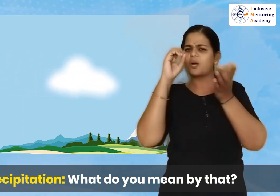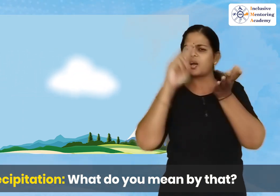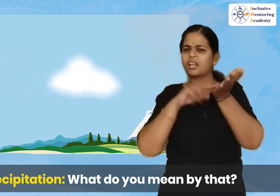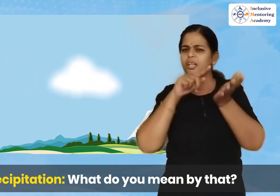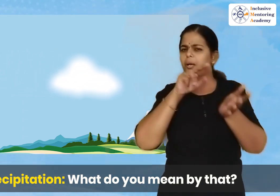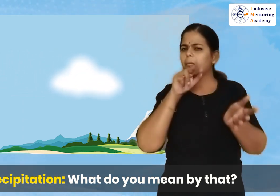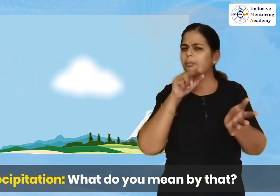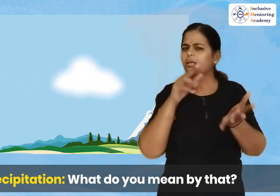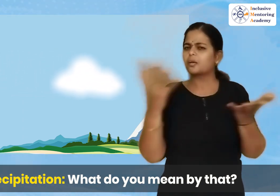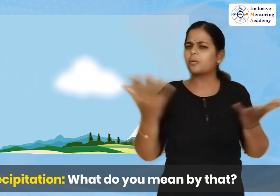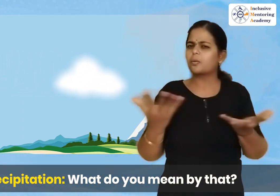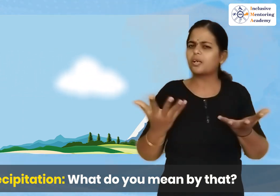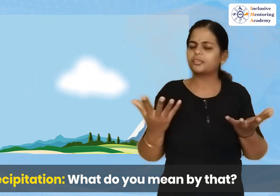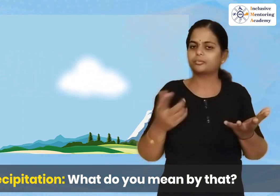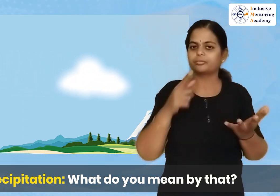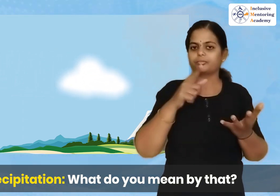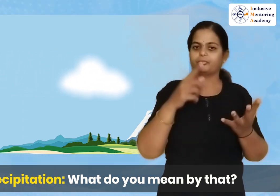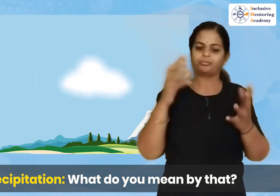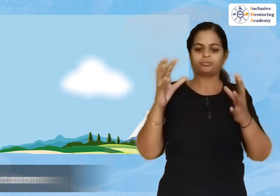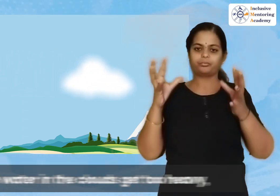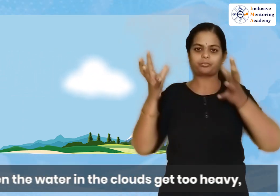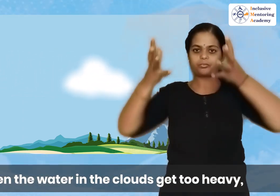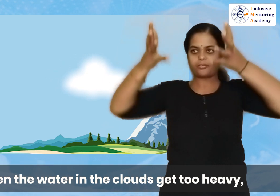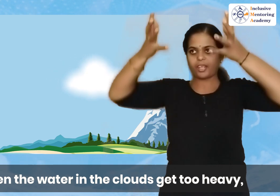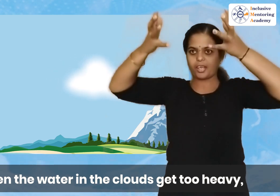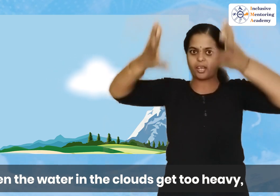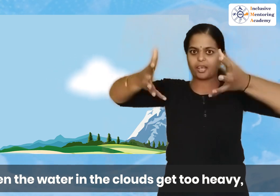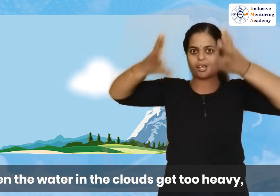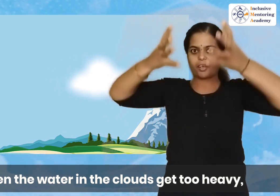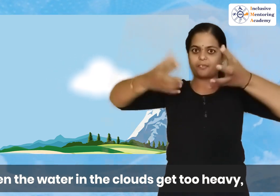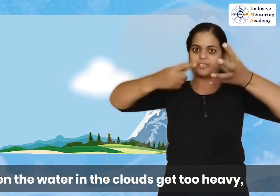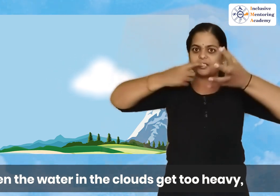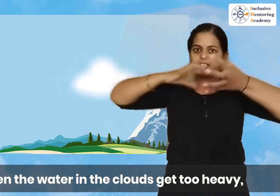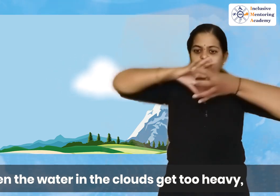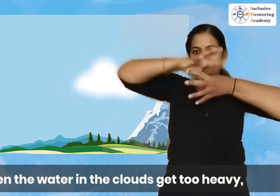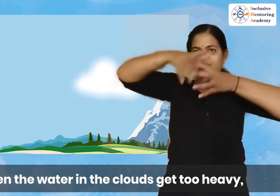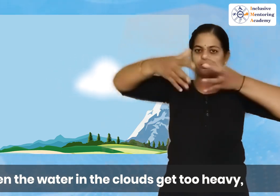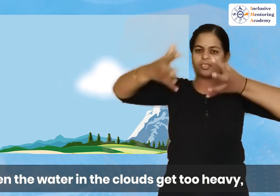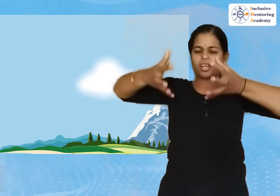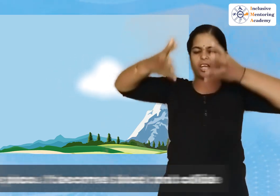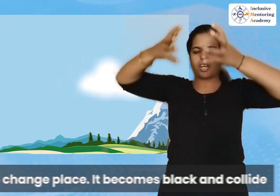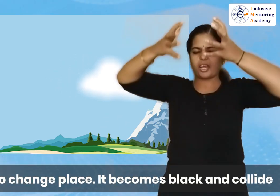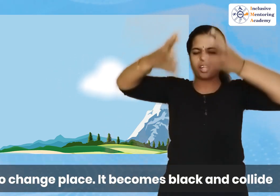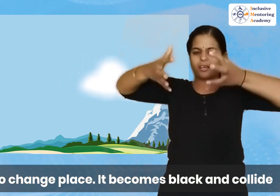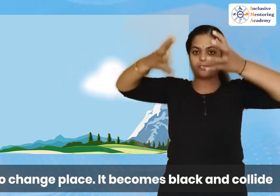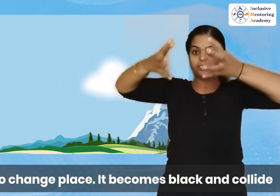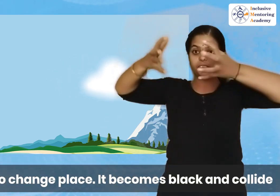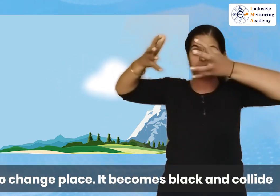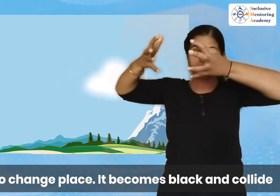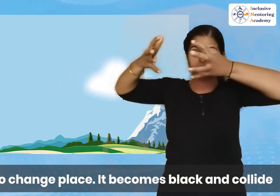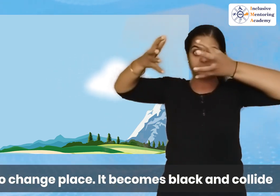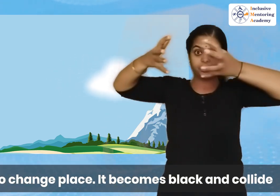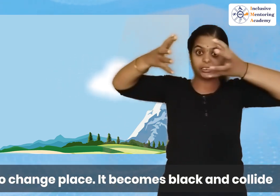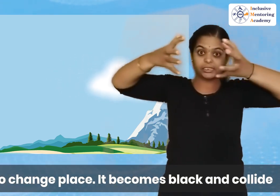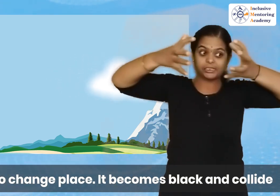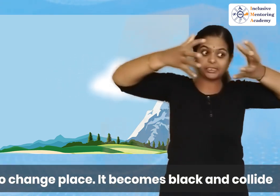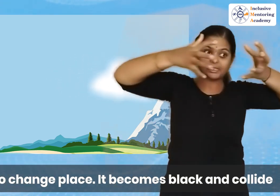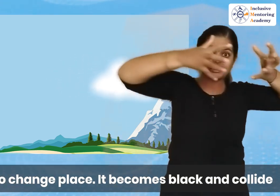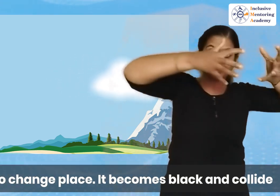What do you mean by that? When the water in the clouds get too heavy, it starts to change place. It becomes